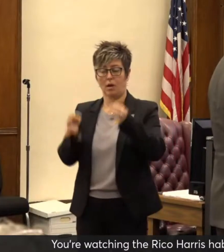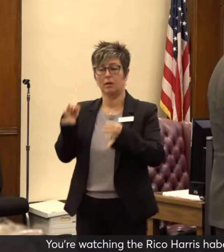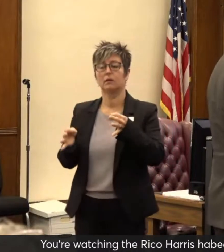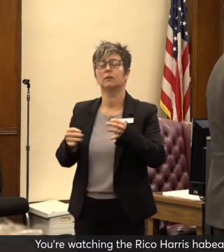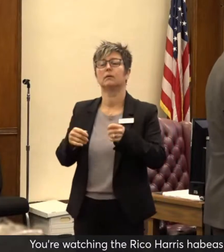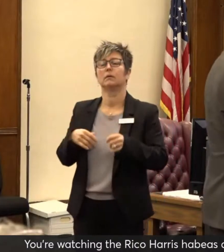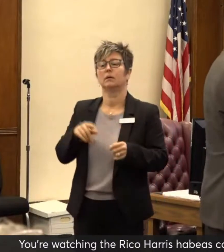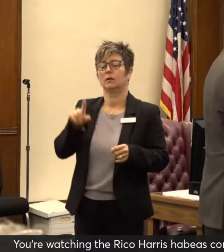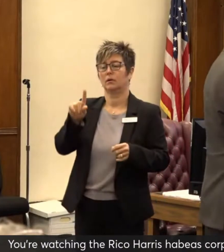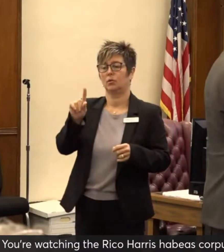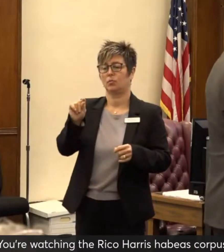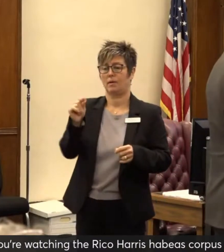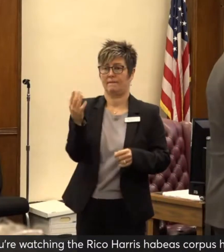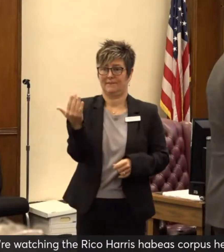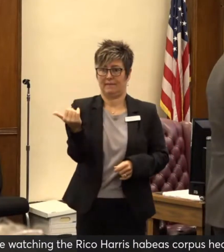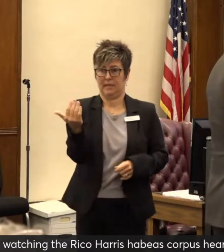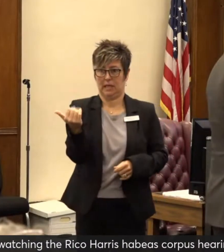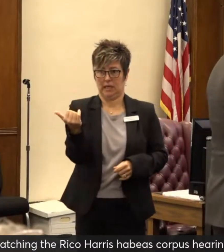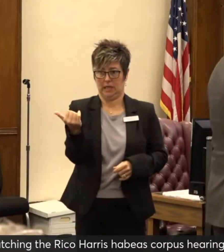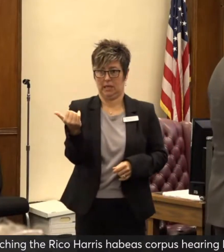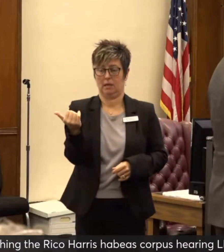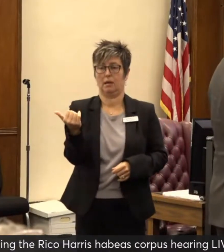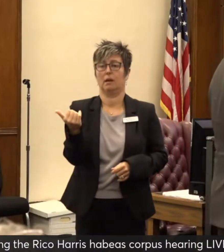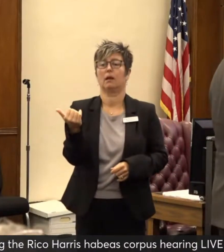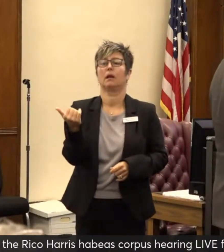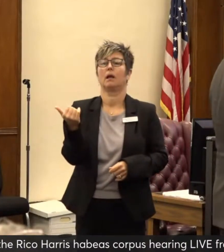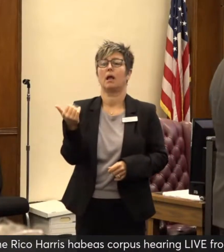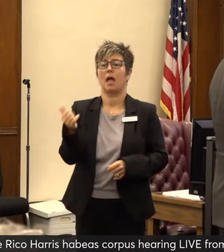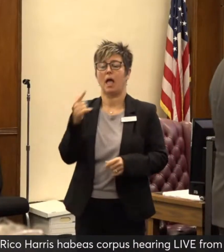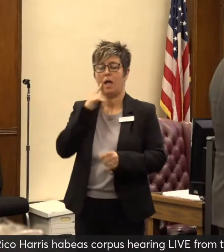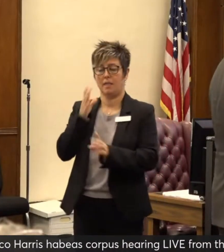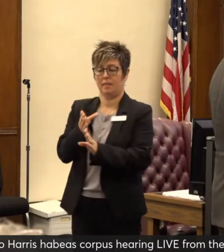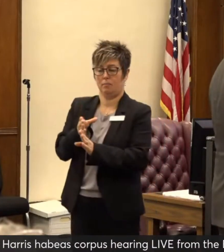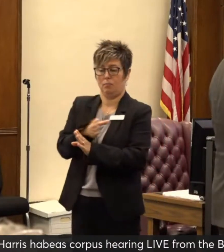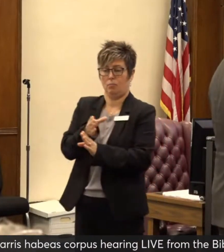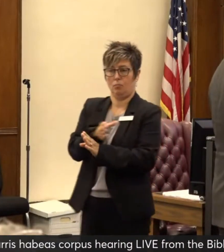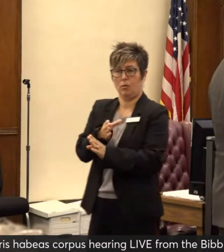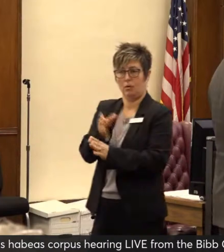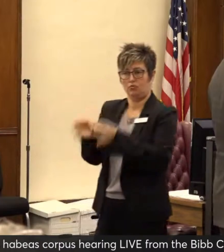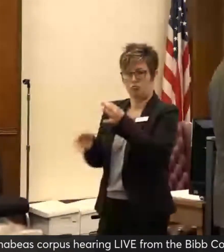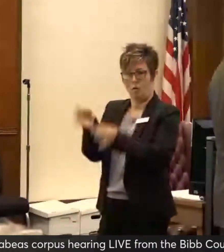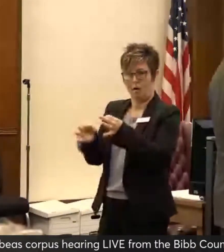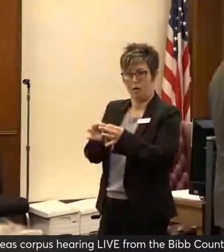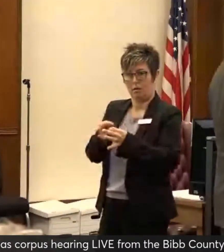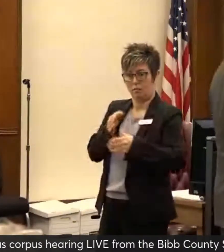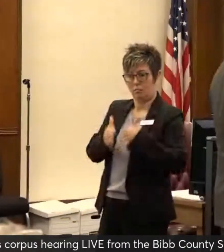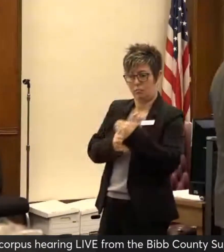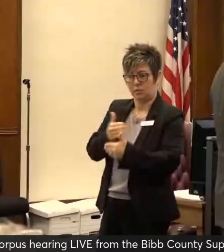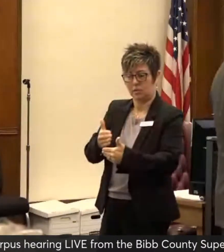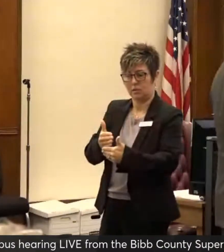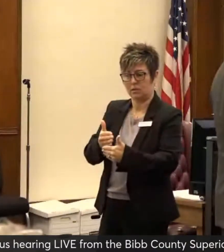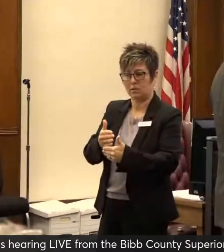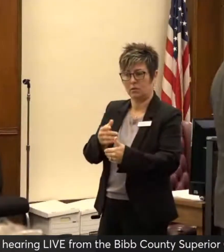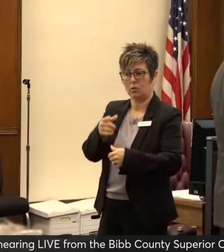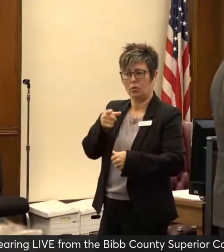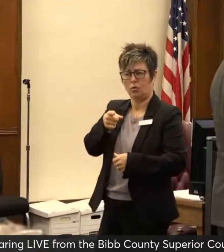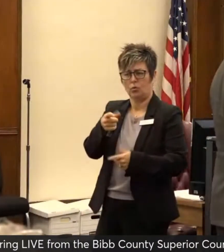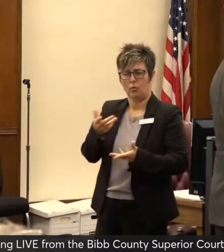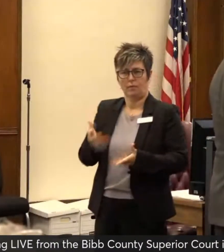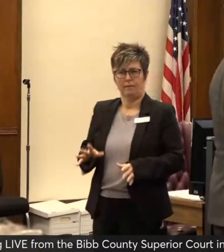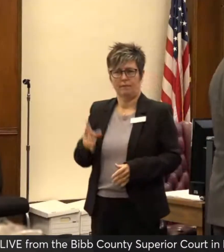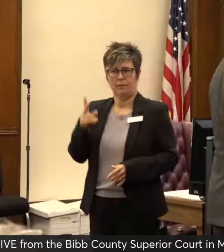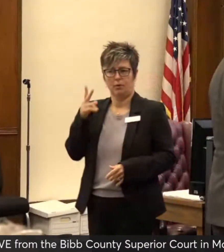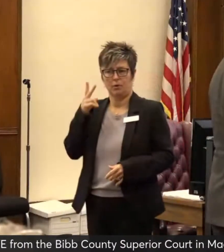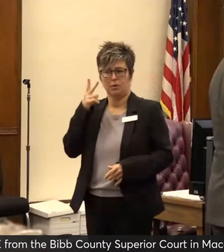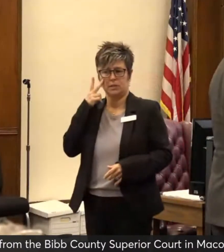case in 2015, and then the proceedings leading up to it, had you seen other instances of there not being